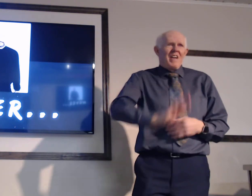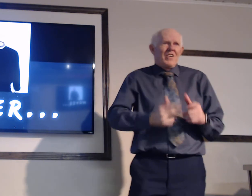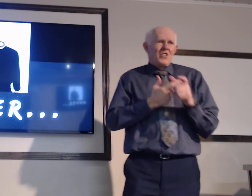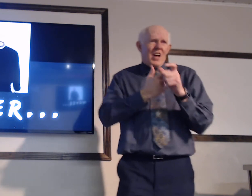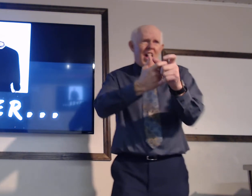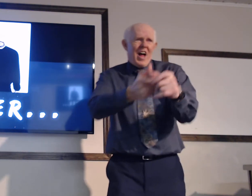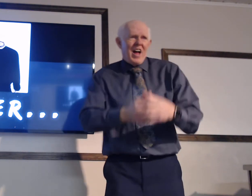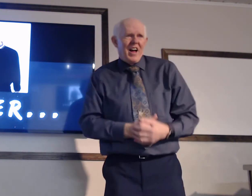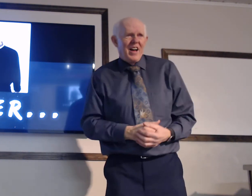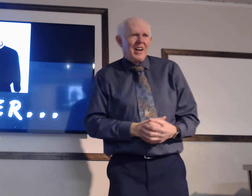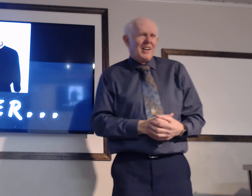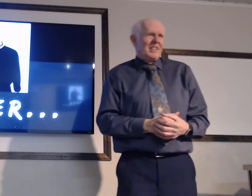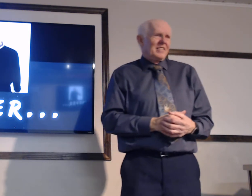I never run.